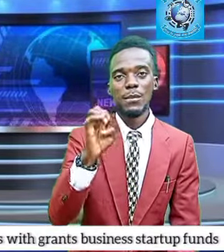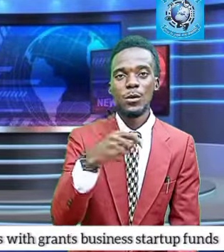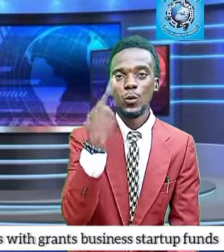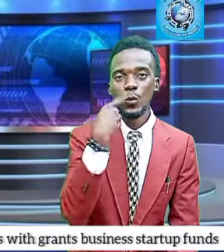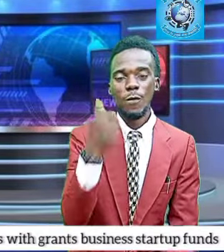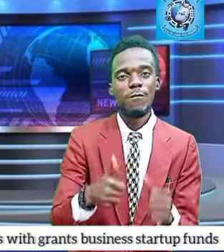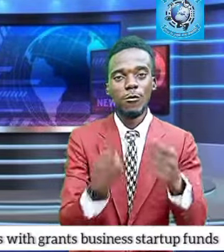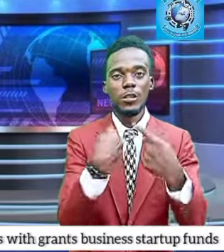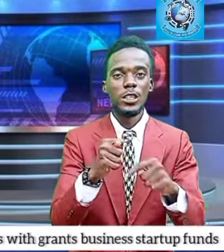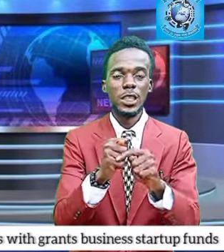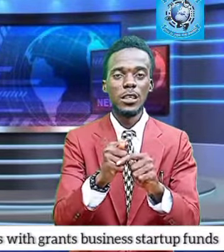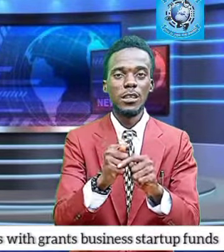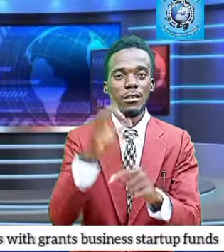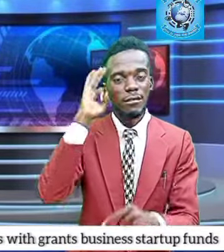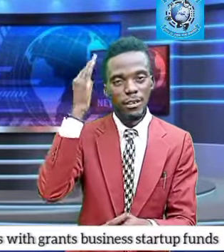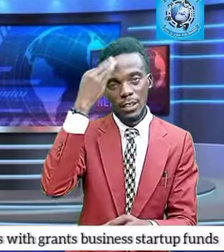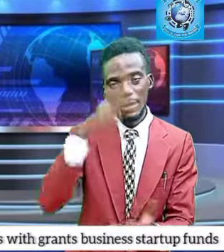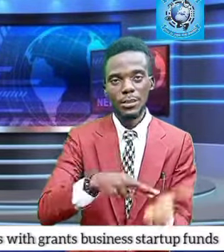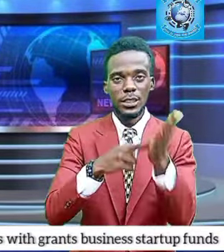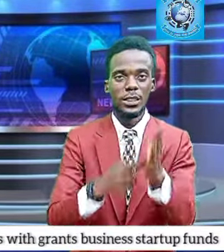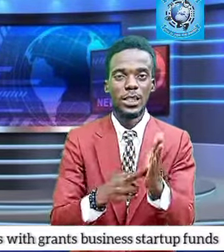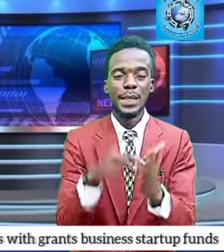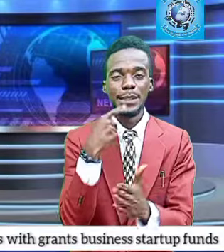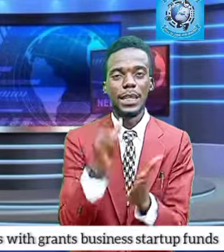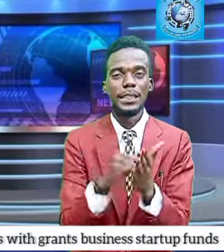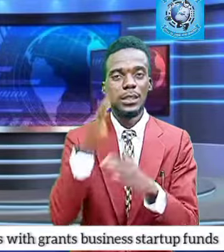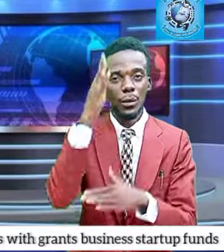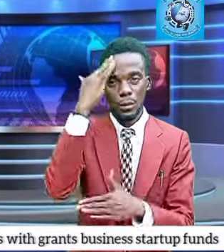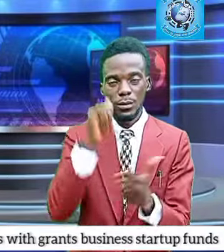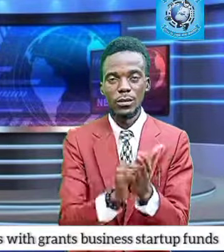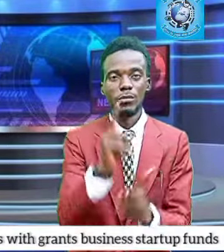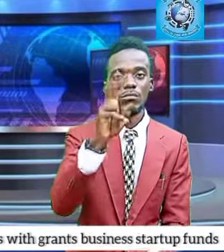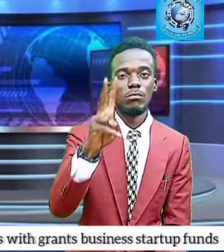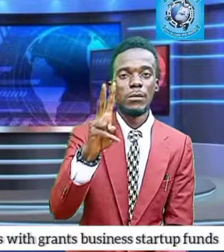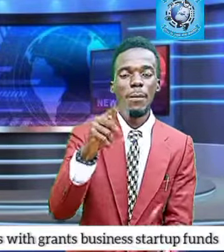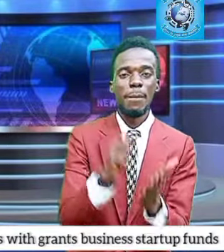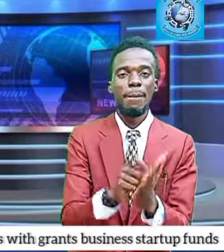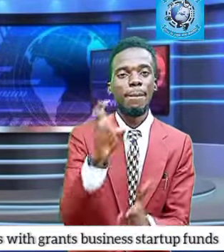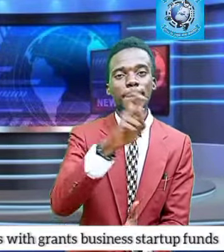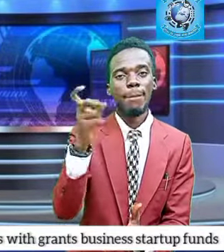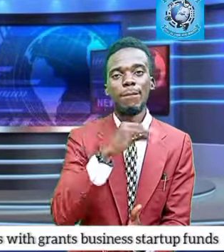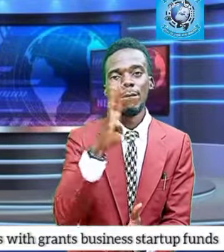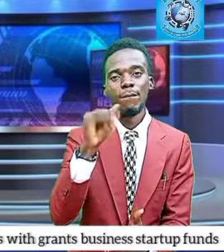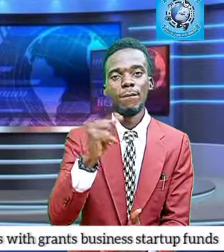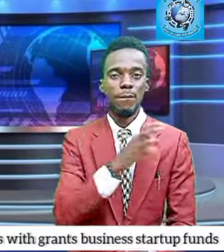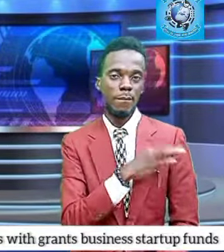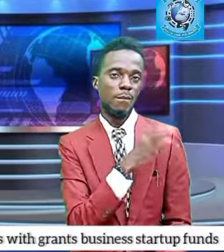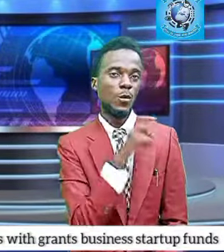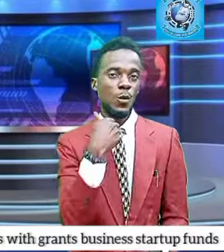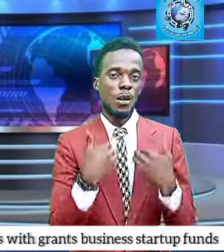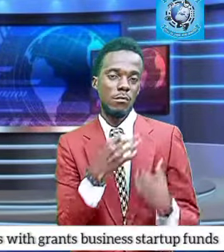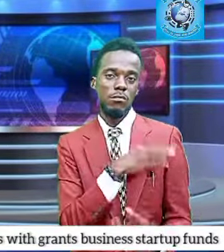the Oluyole Federal Representative's achievements, said that he knows that 26,150 beneficiaries who